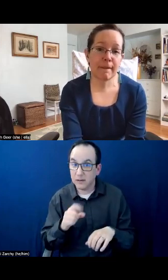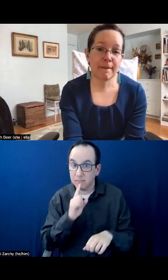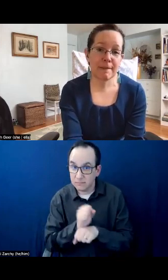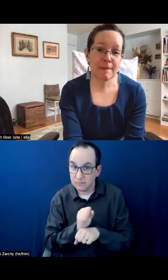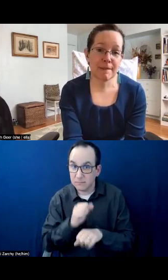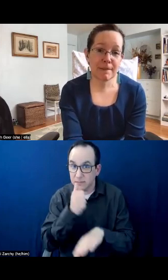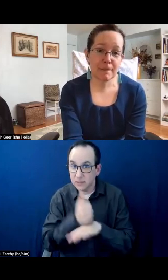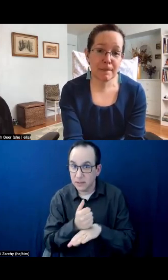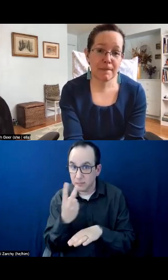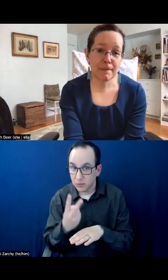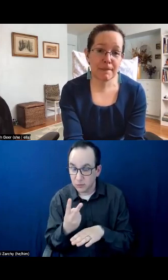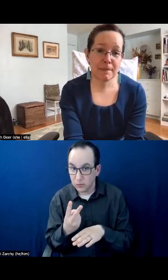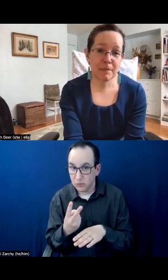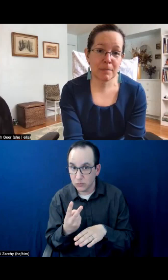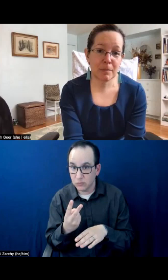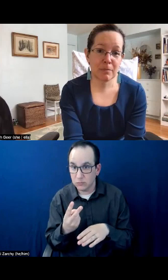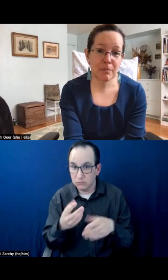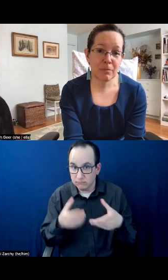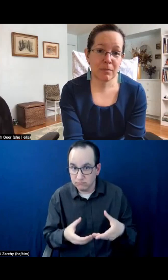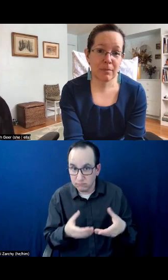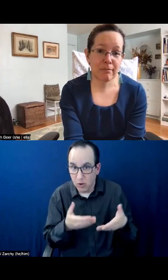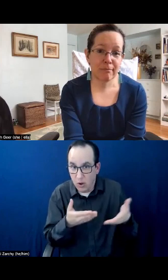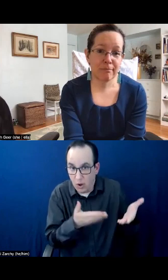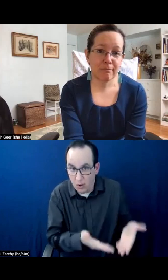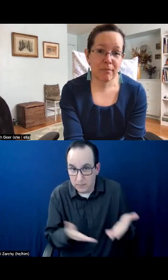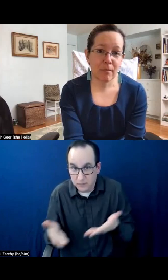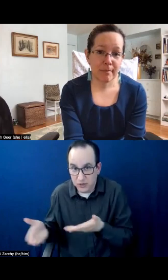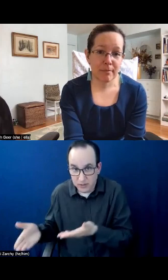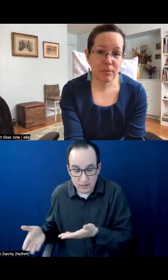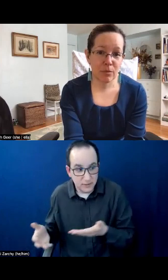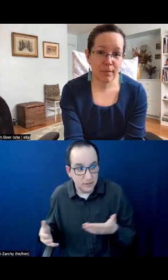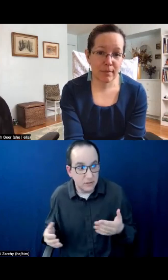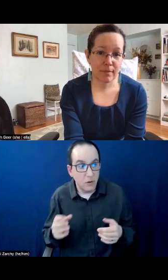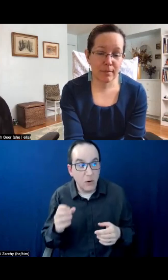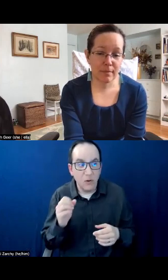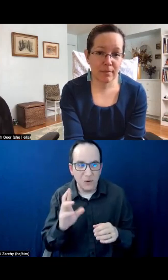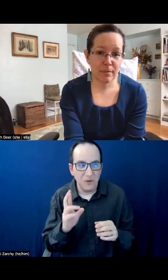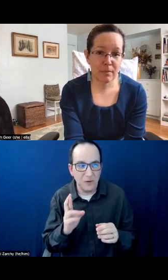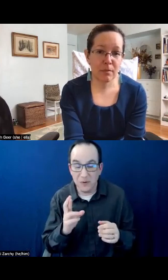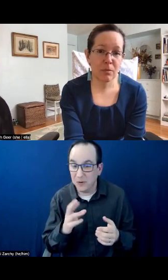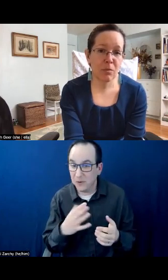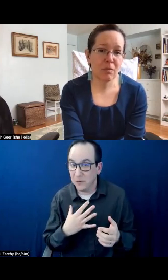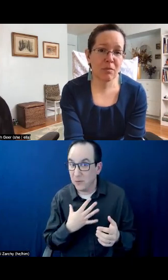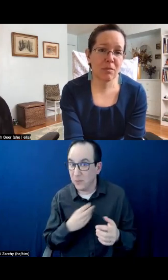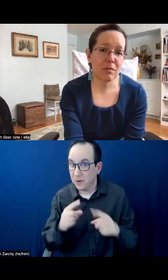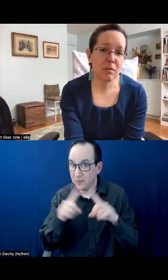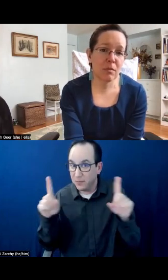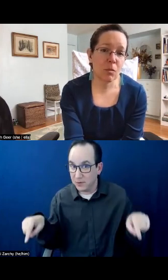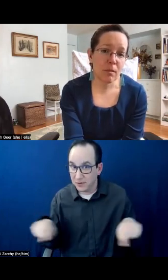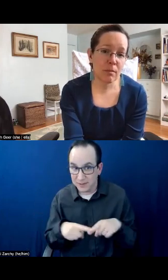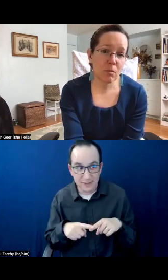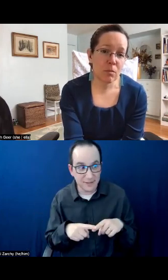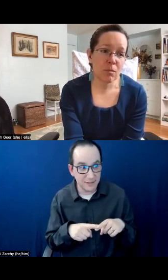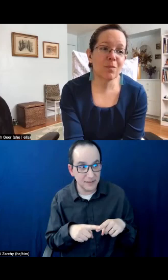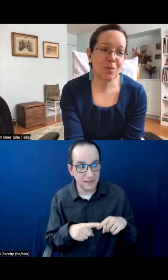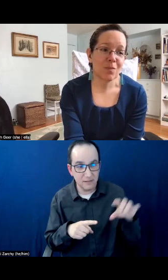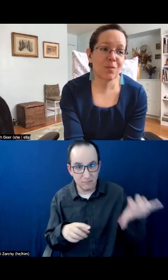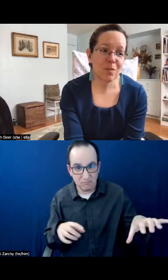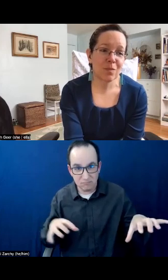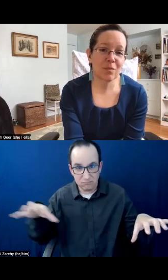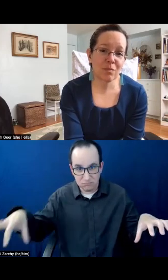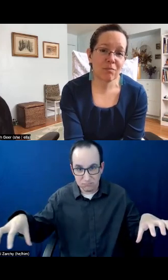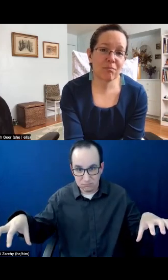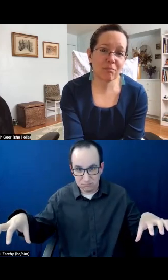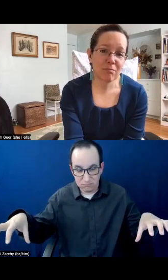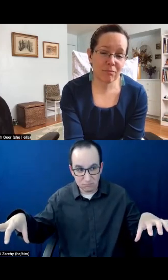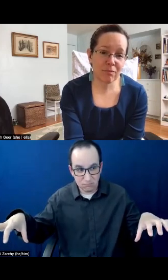space, you can have 2 physical objects in front of you or a